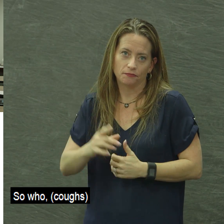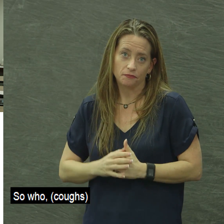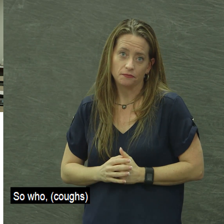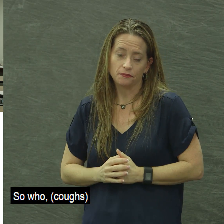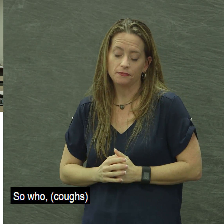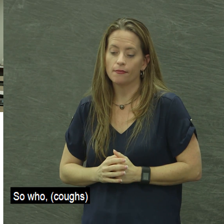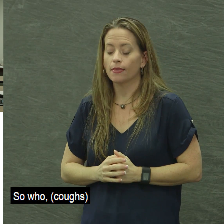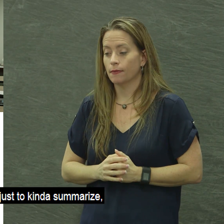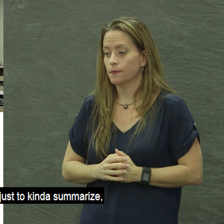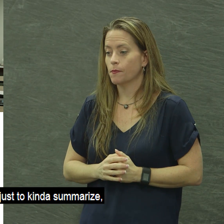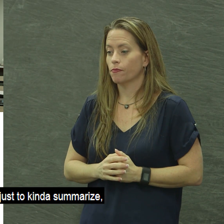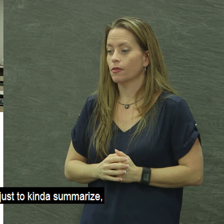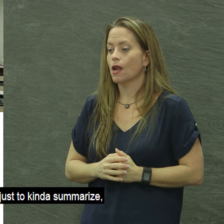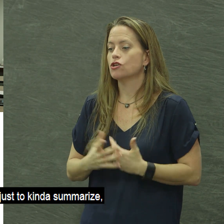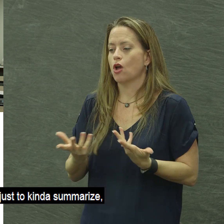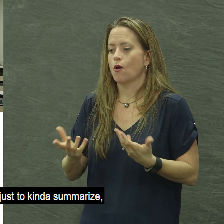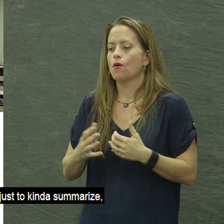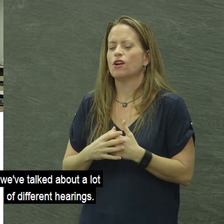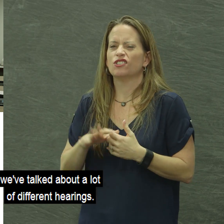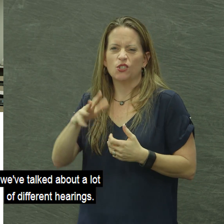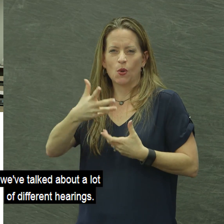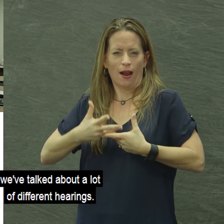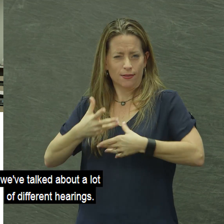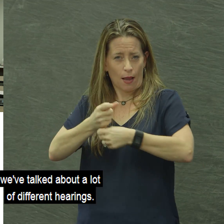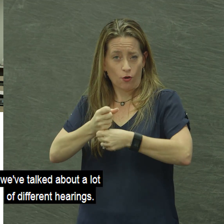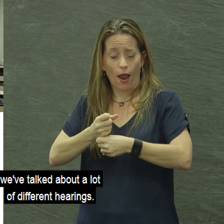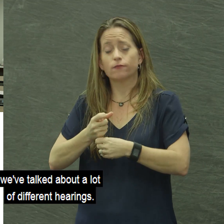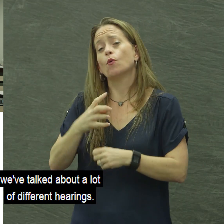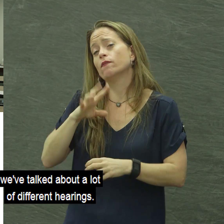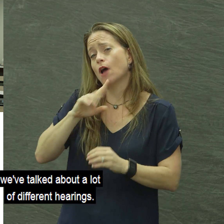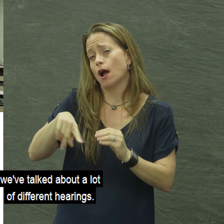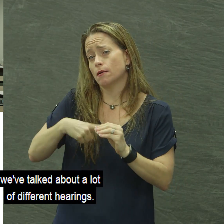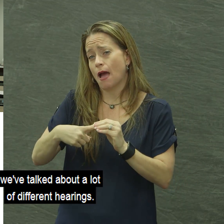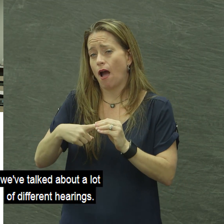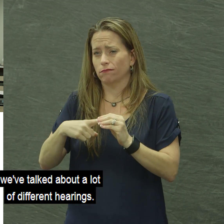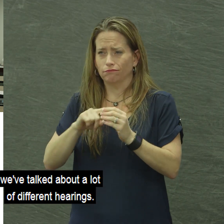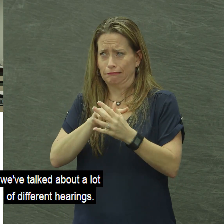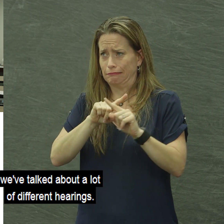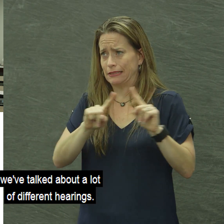So just to kind of summarize, we've talked about a lot of different